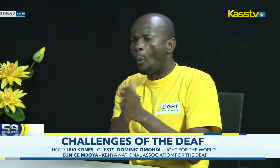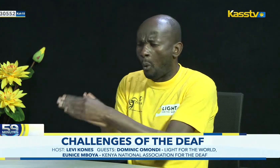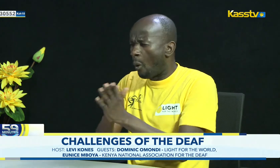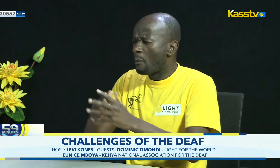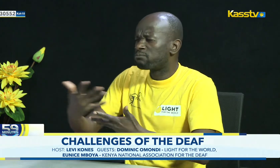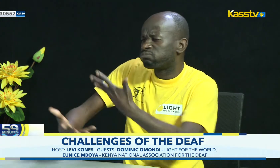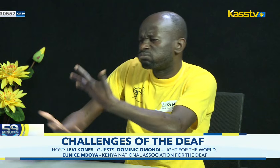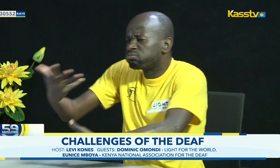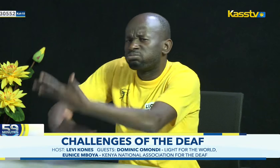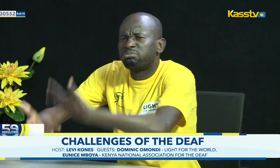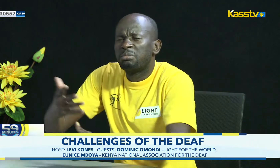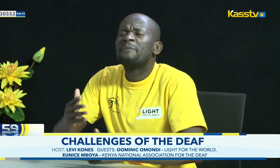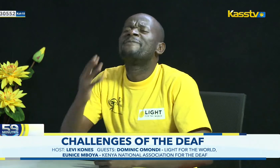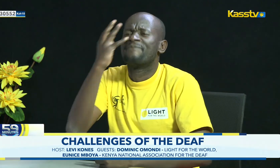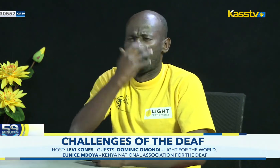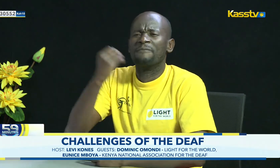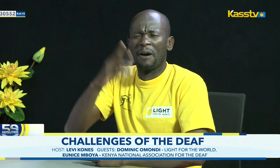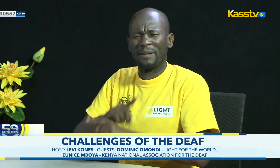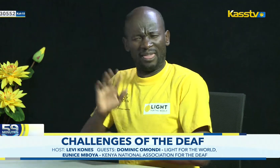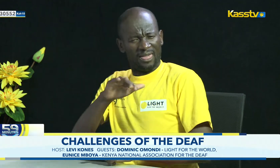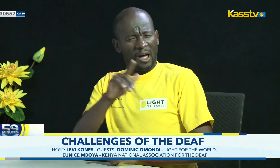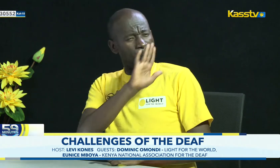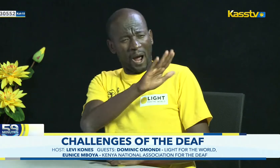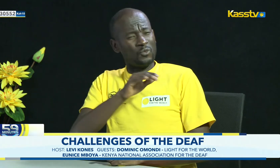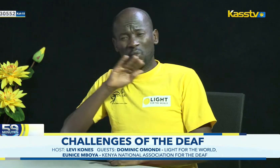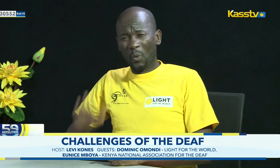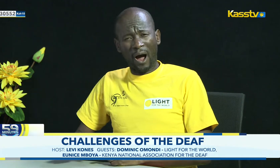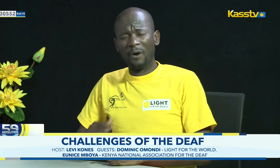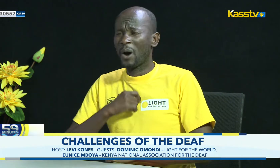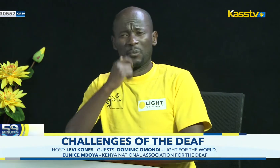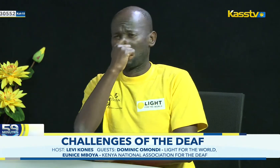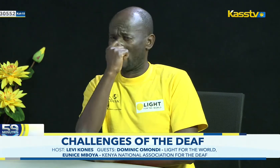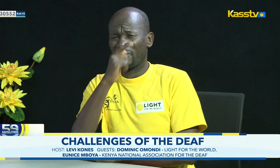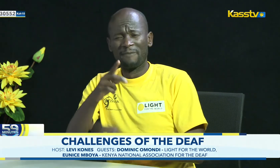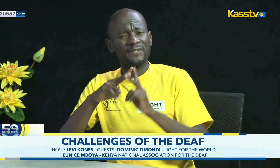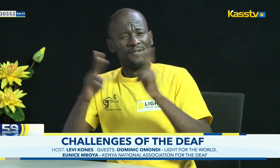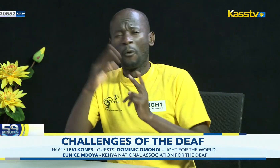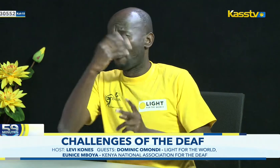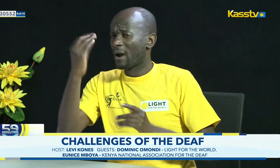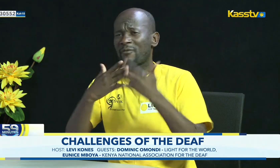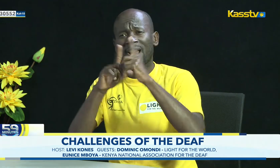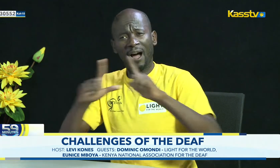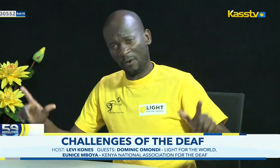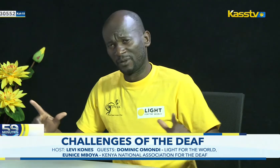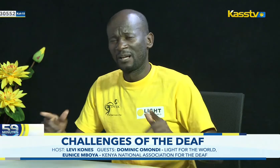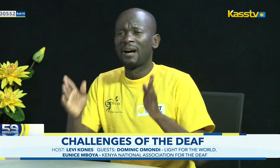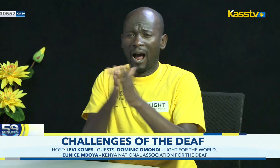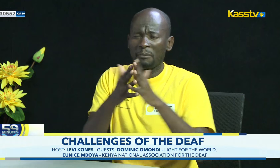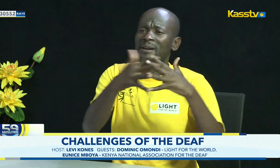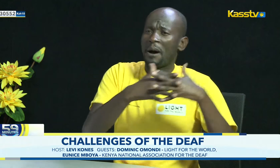having an interaction with them. They can just socialize directly, and I see it. It's a beautiful thing. And I mean, it's a beautiful